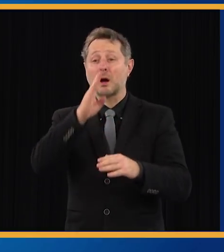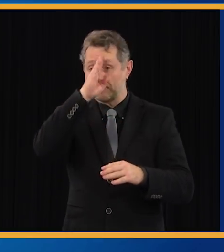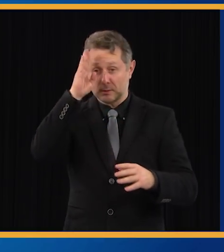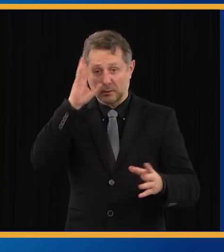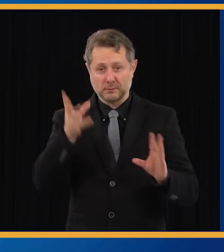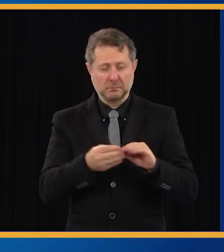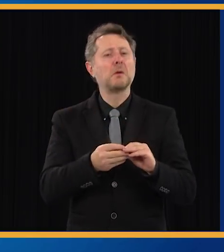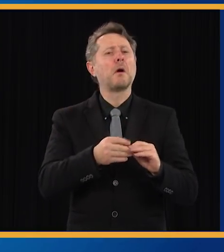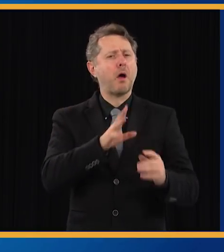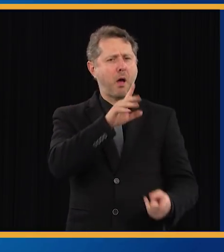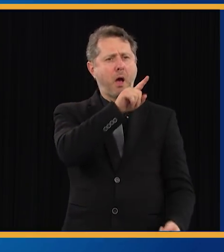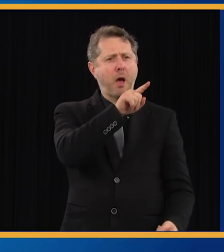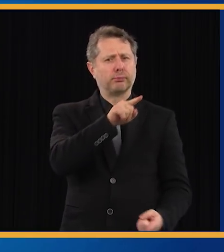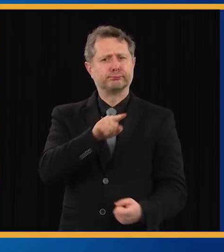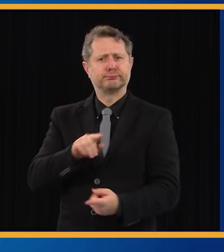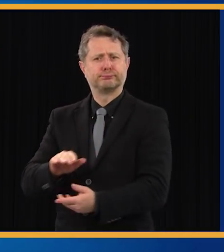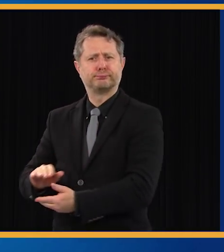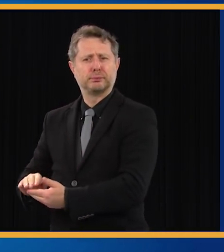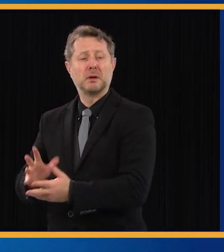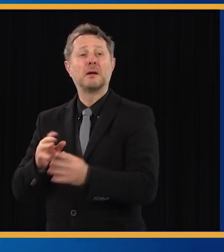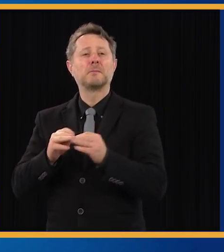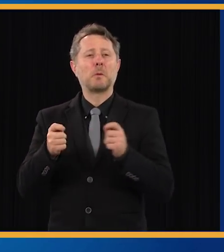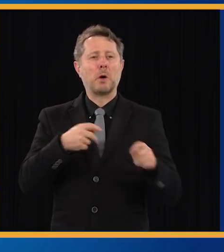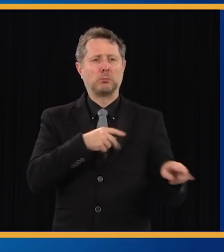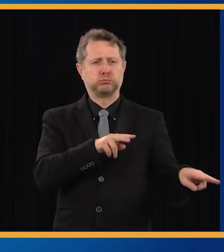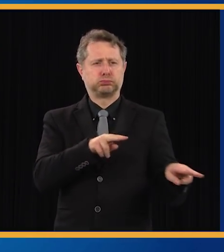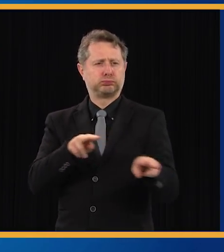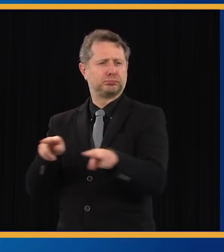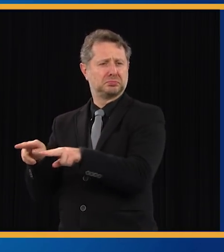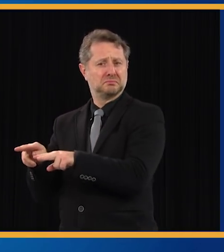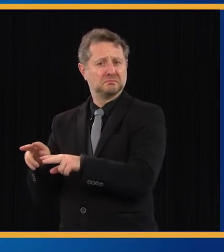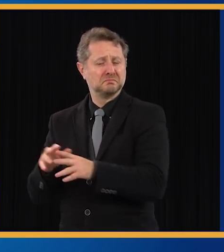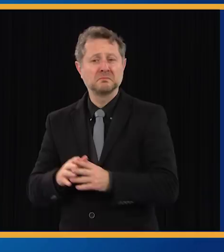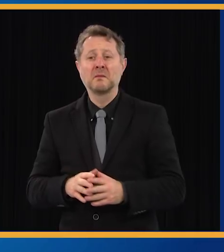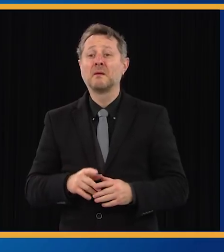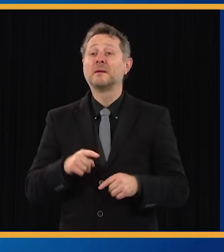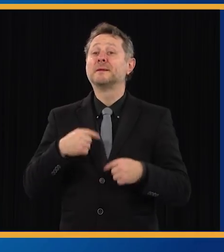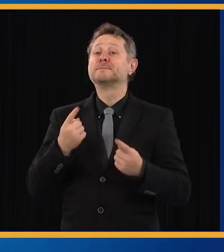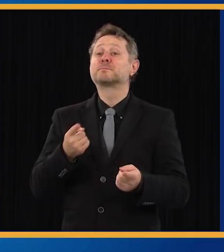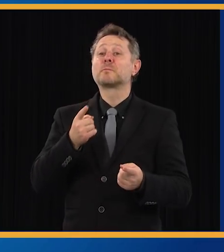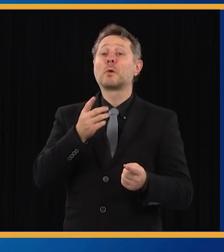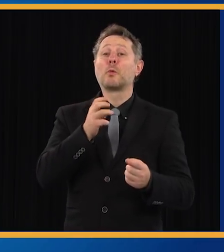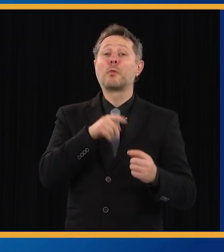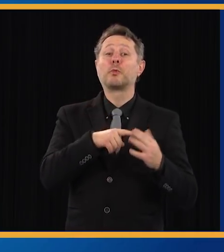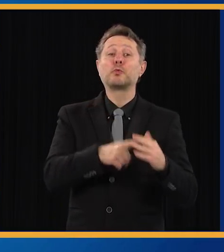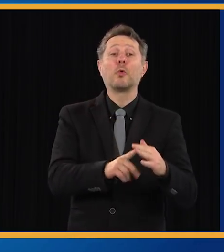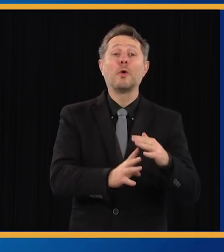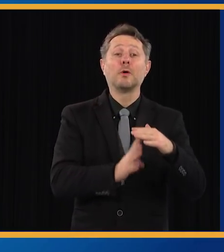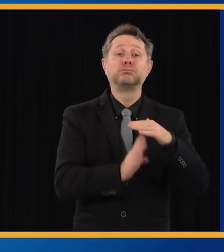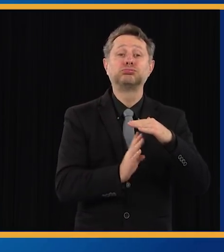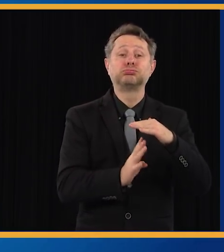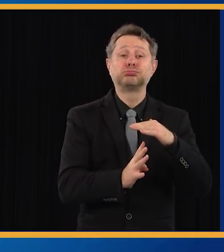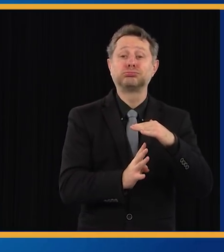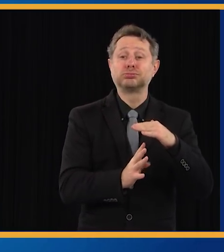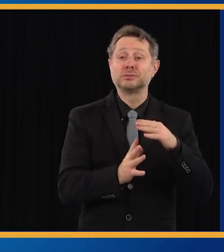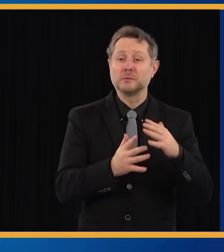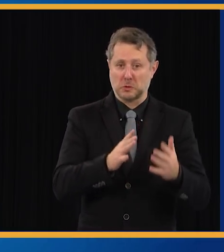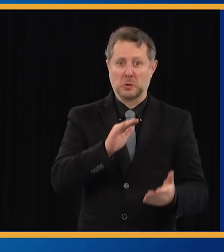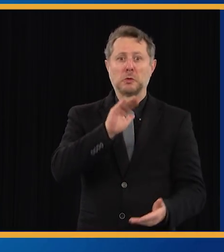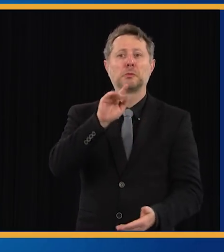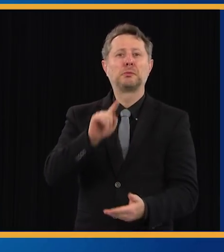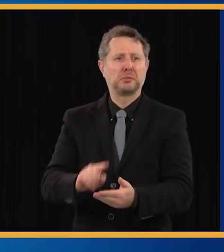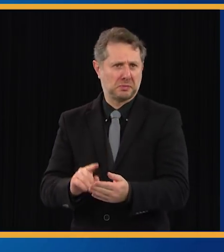a truly manageable number? When does the incoming case number get down to a manageable